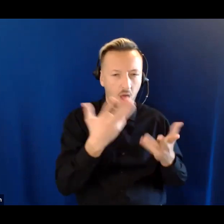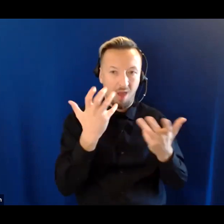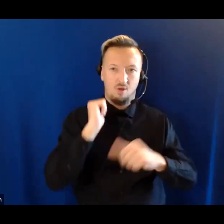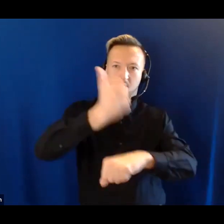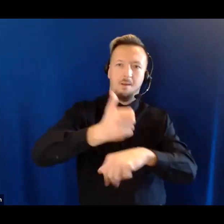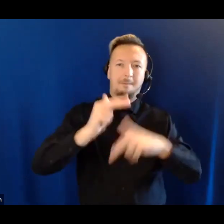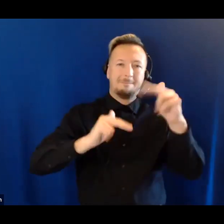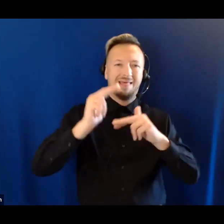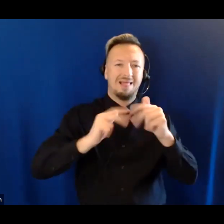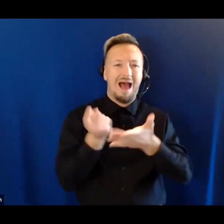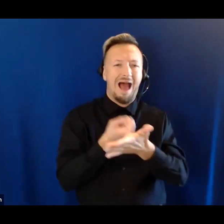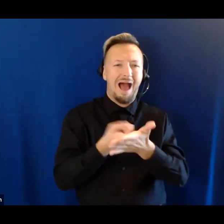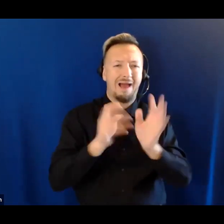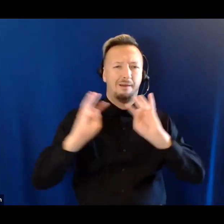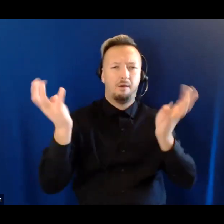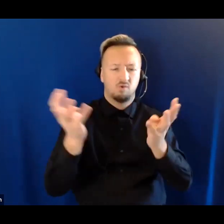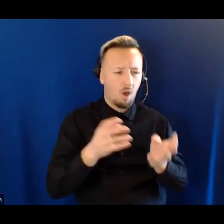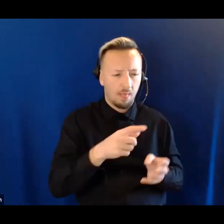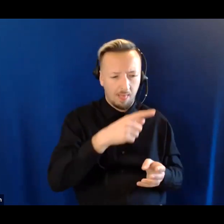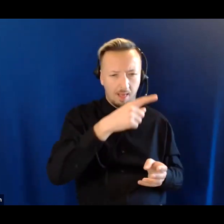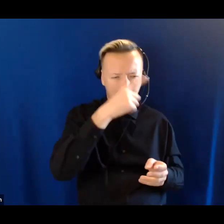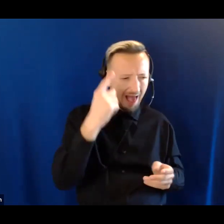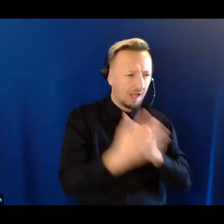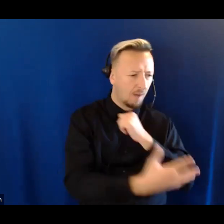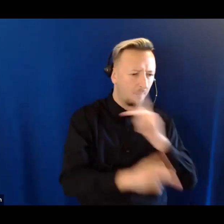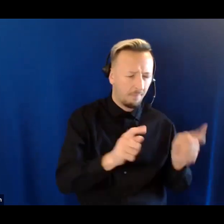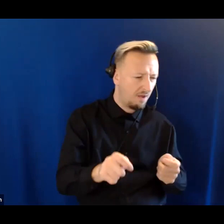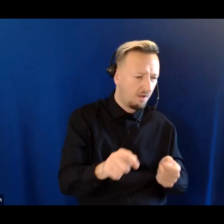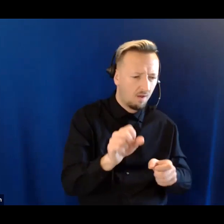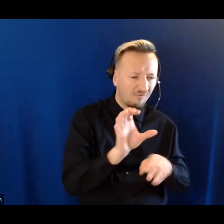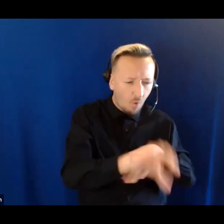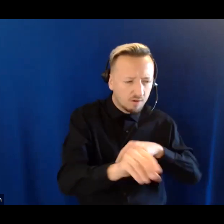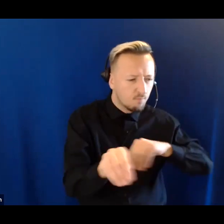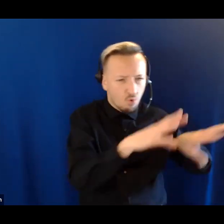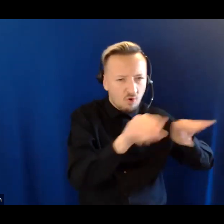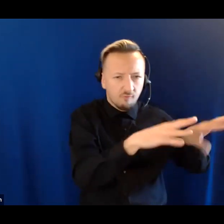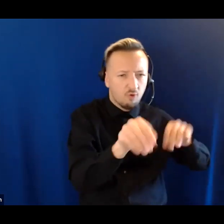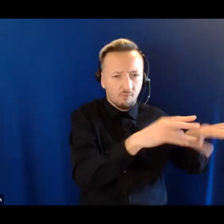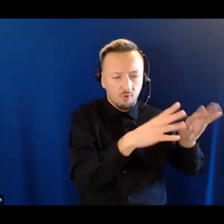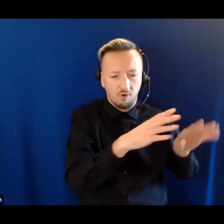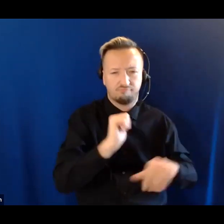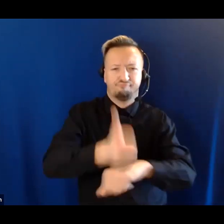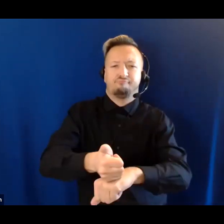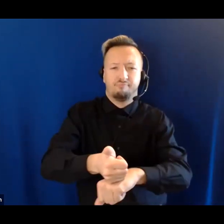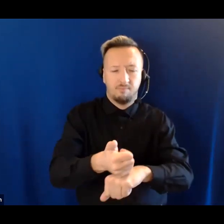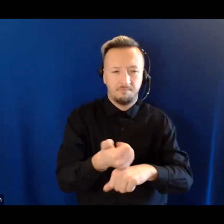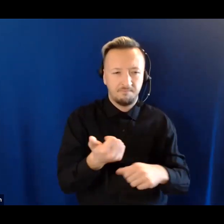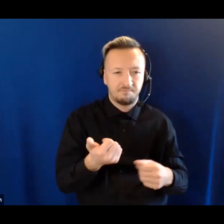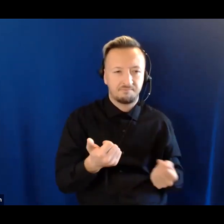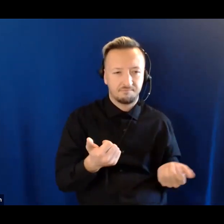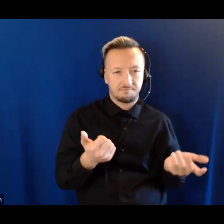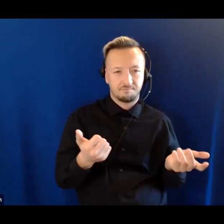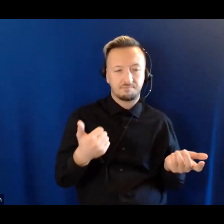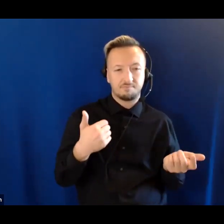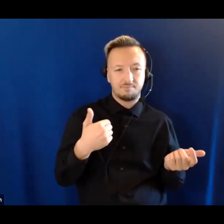Like, these are the actual realities that I'm thinking about when we're talking about what should movements address. I myself has claimed